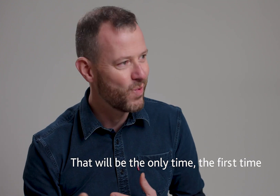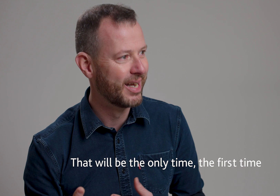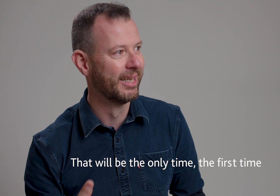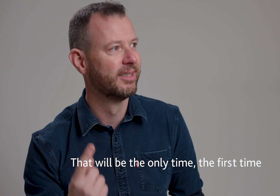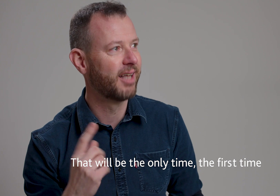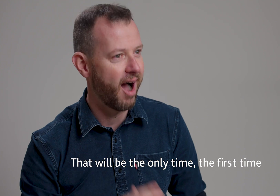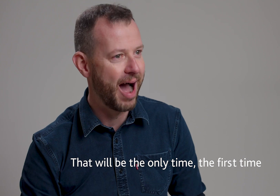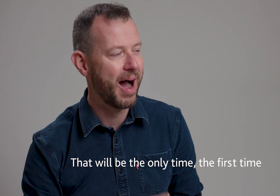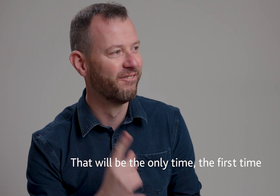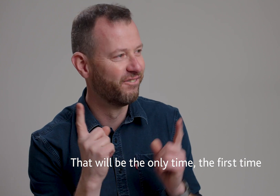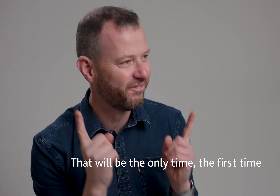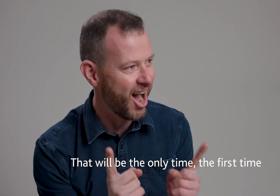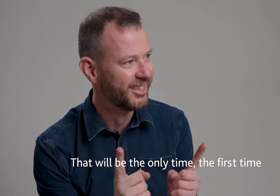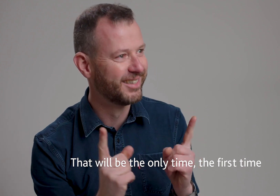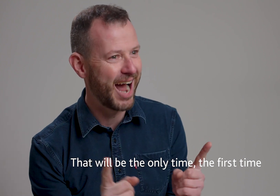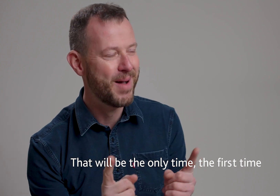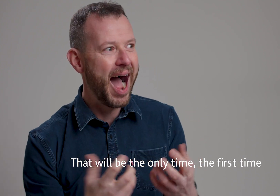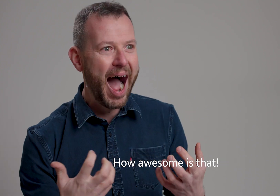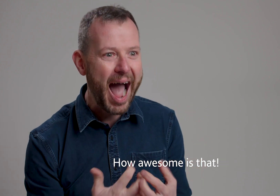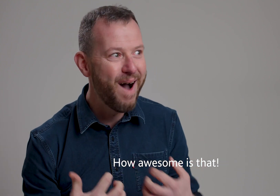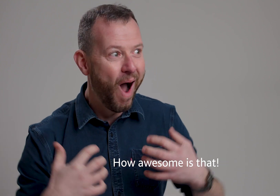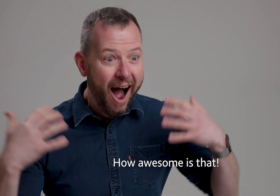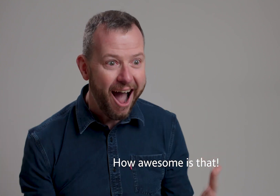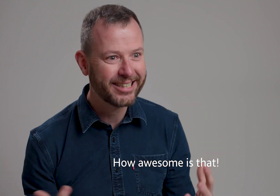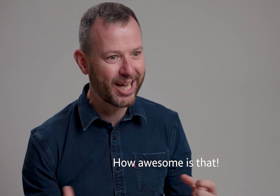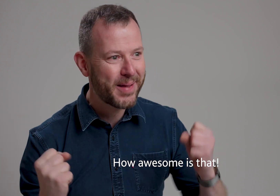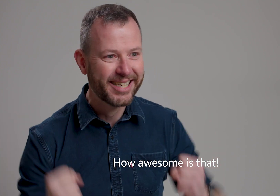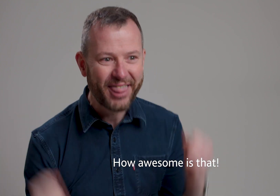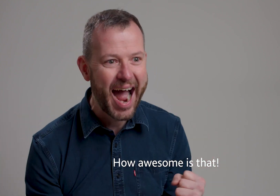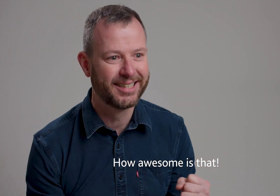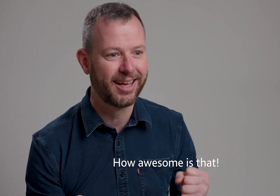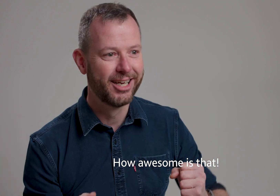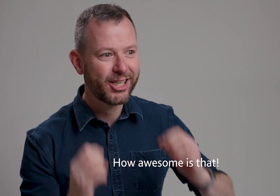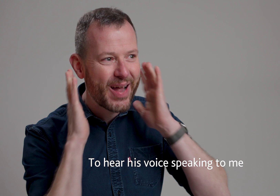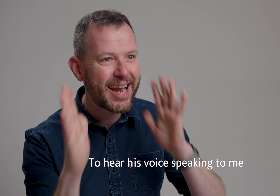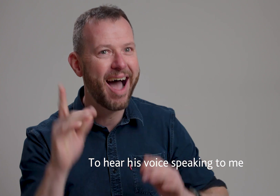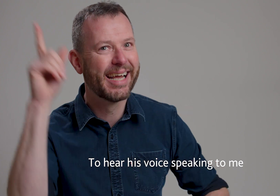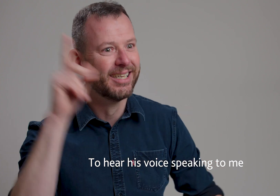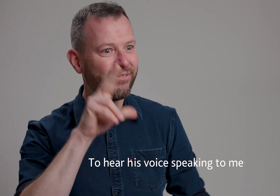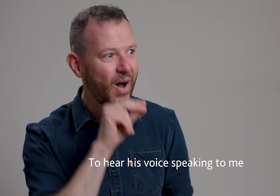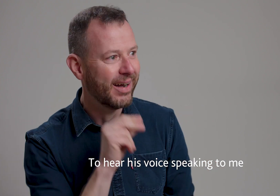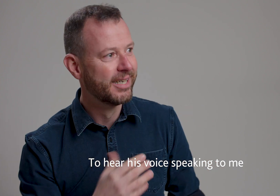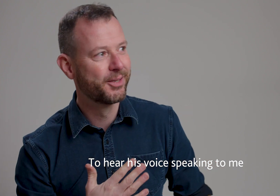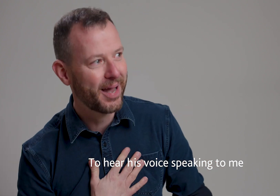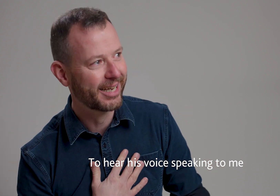only time. How hard is that? To heal his son speaking to